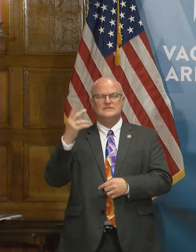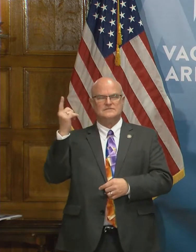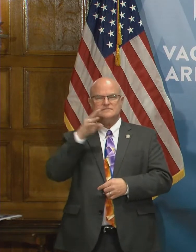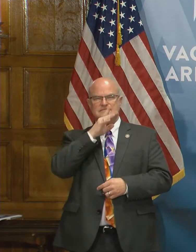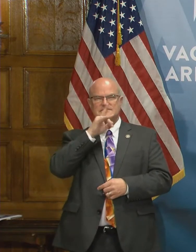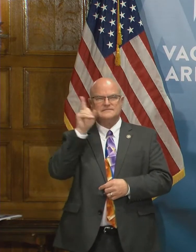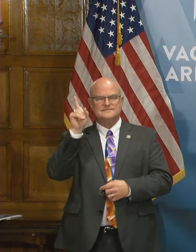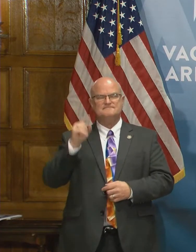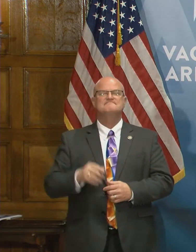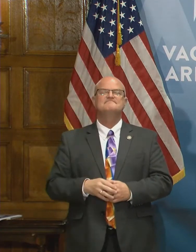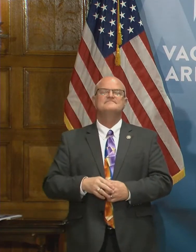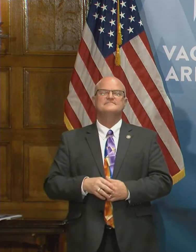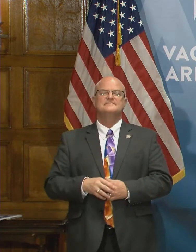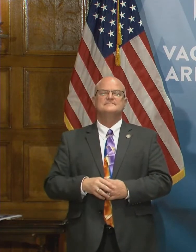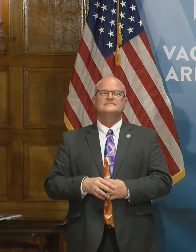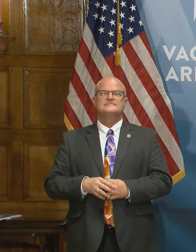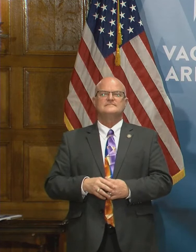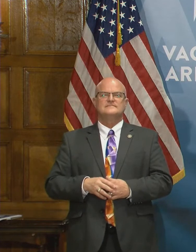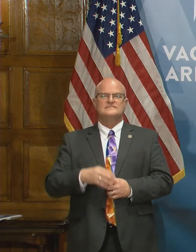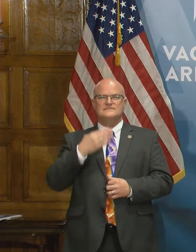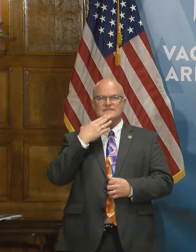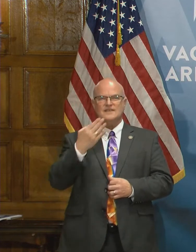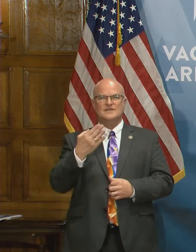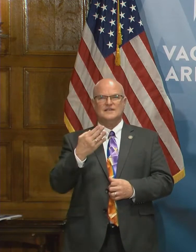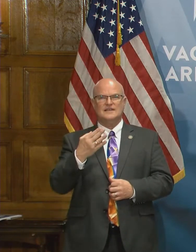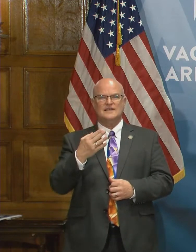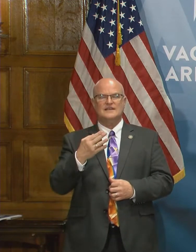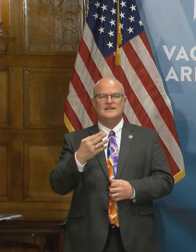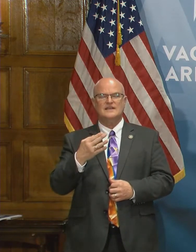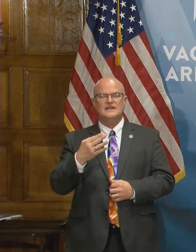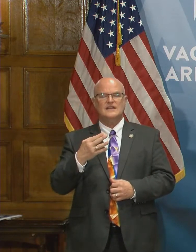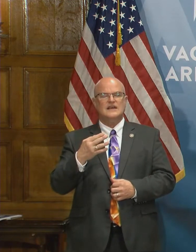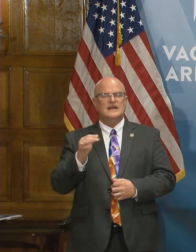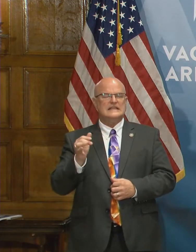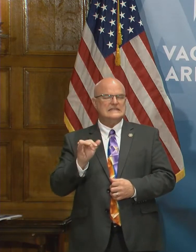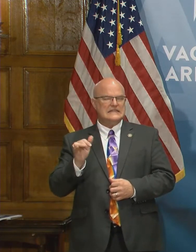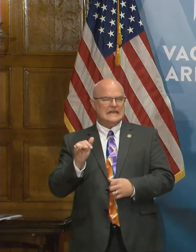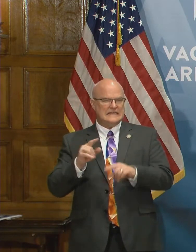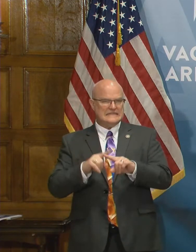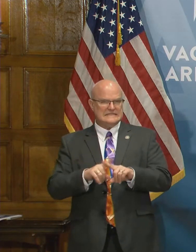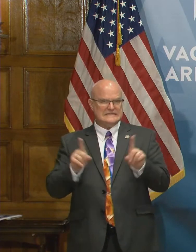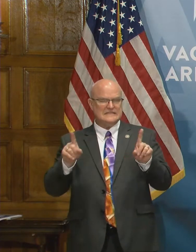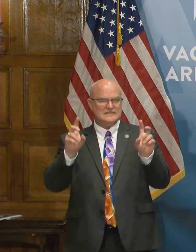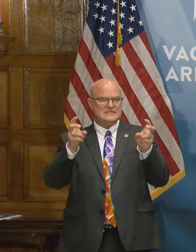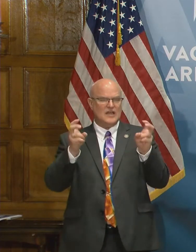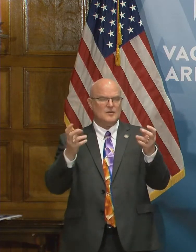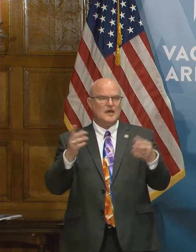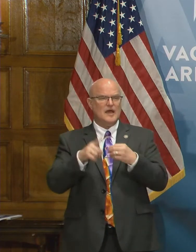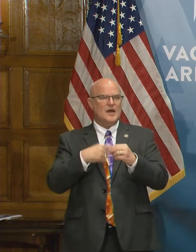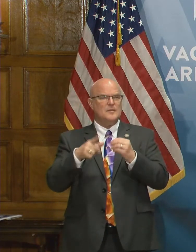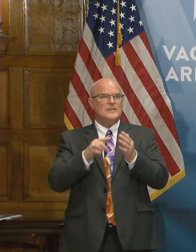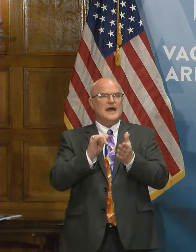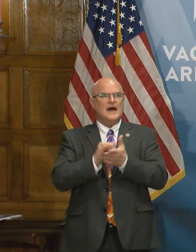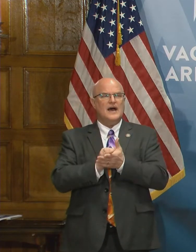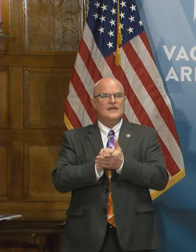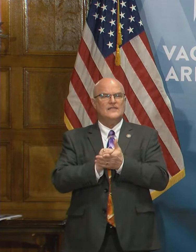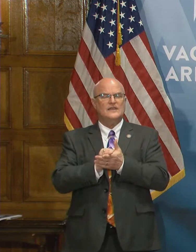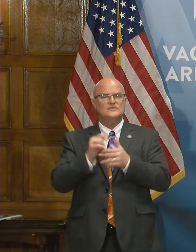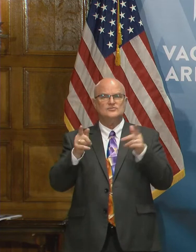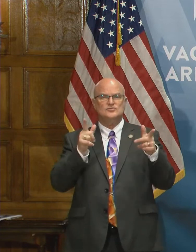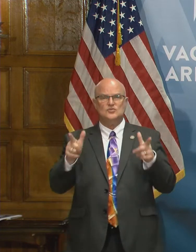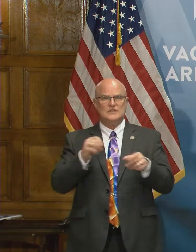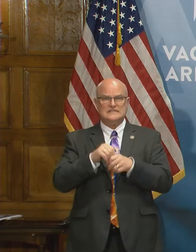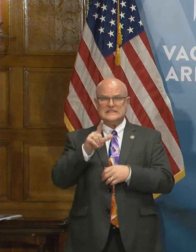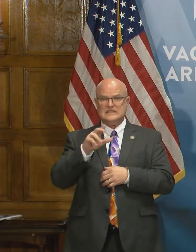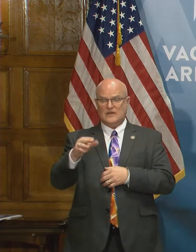back to the table. Thank you, sir. I appreciate it. Just slightly different topic here. It's about the shootings in